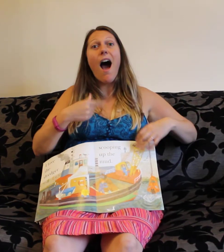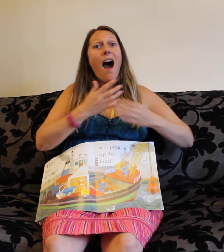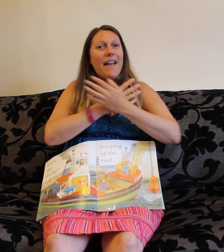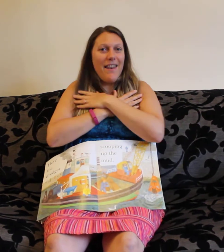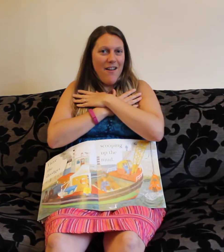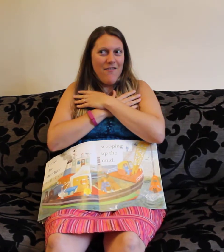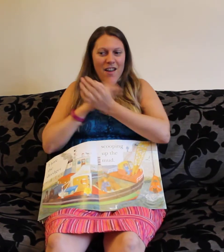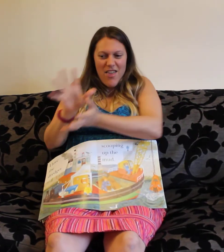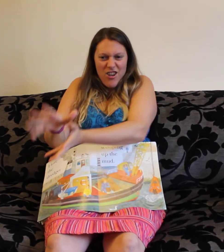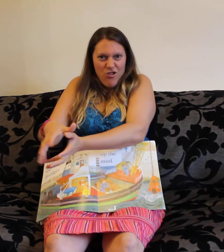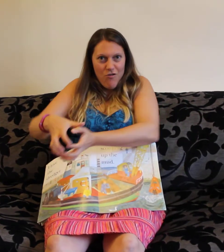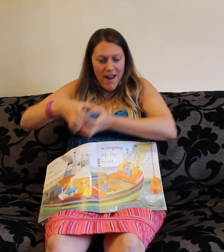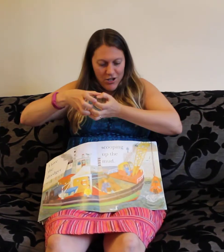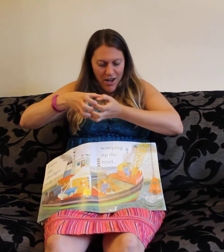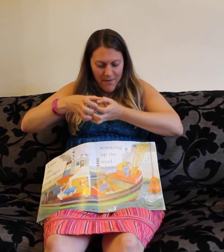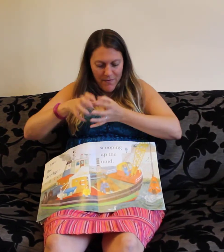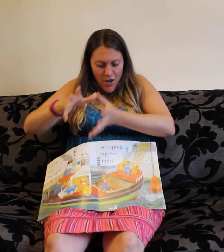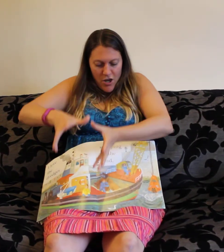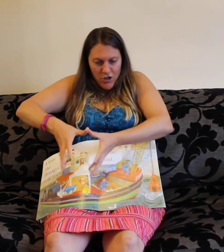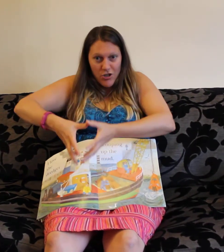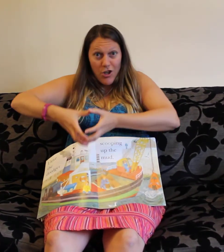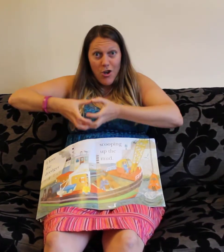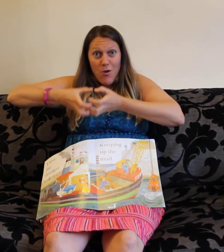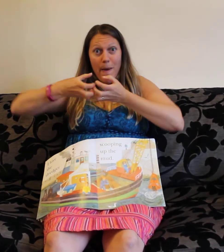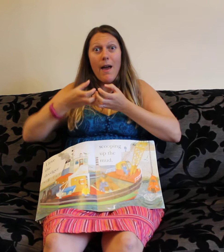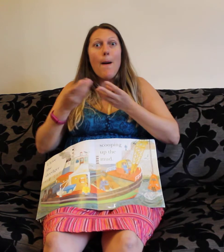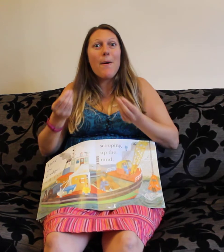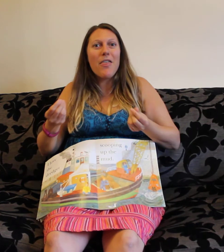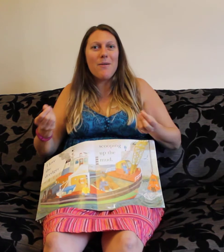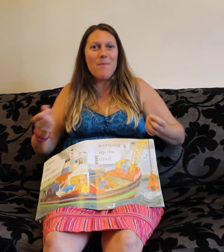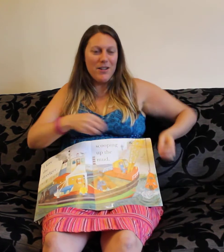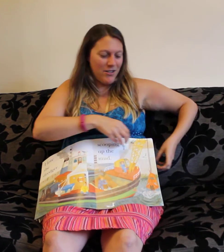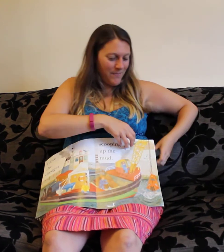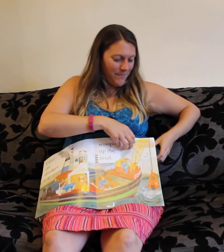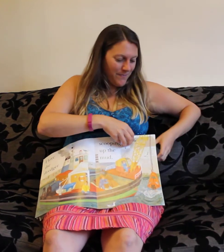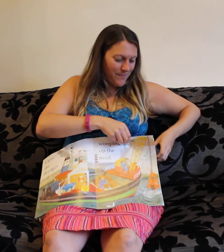I love the dredger scooping up the mud.